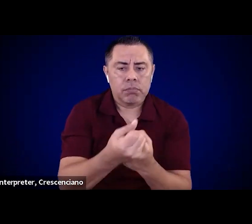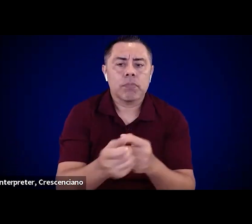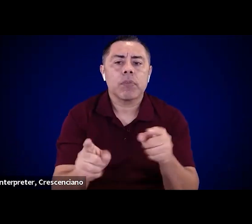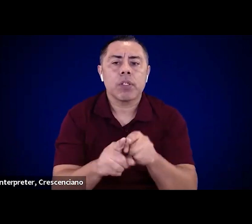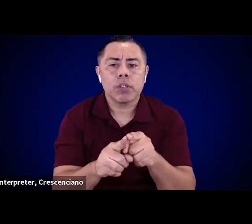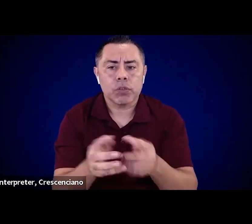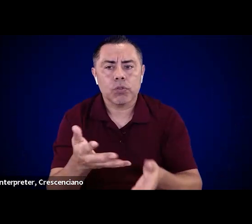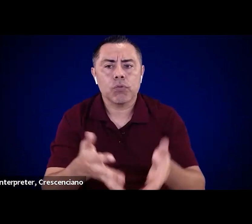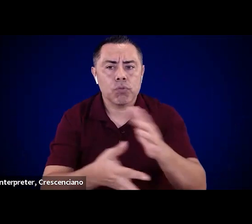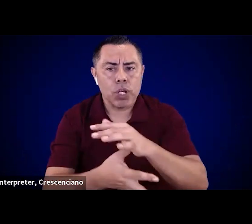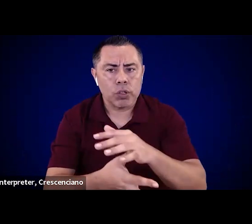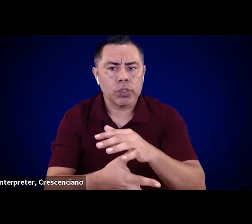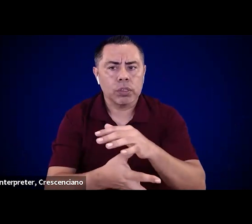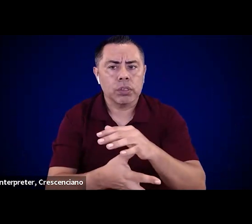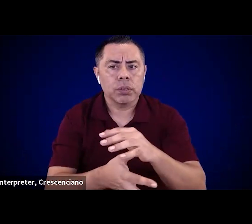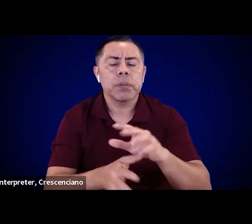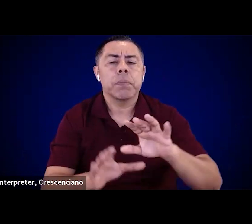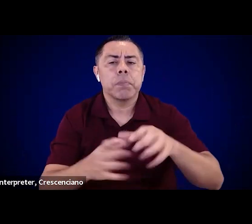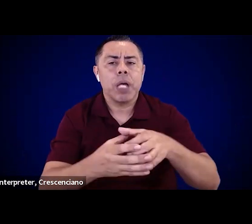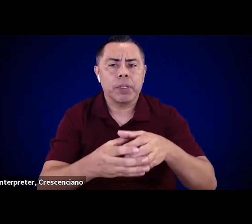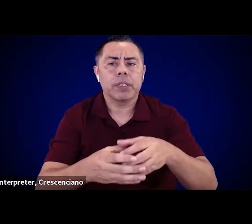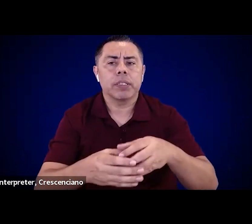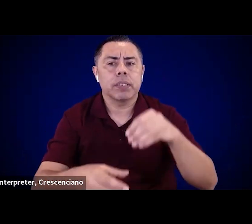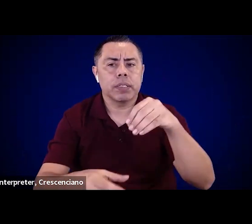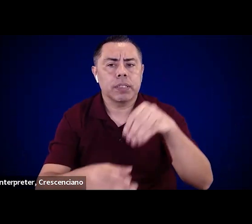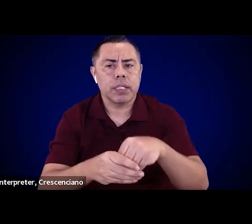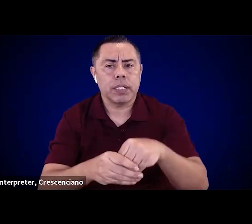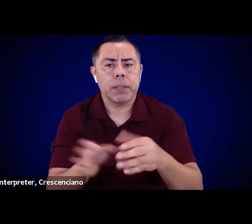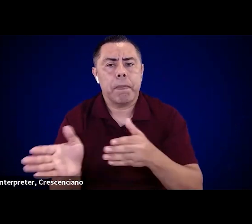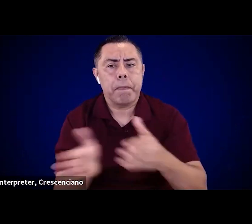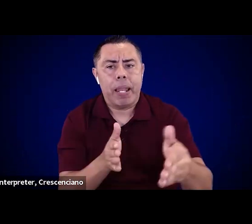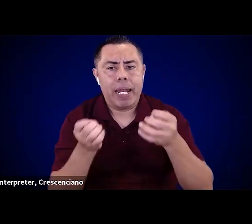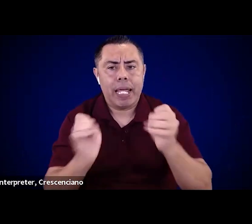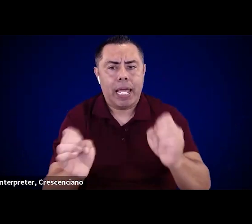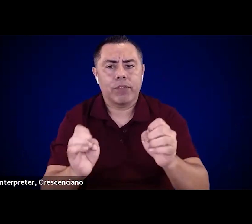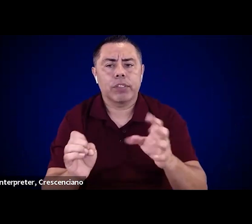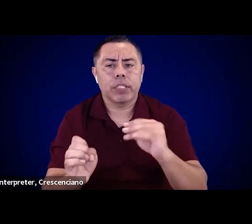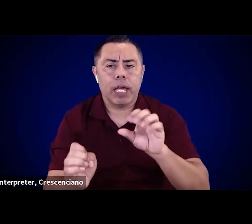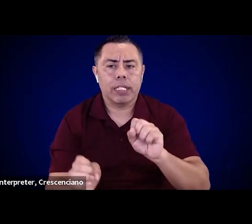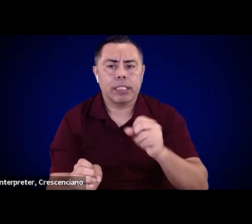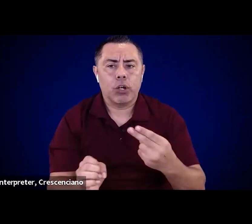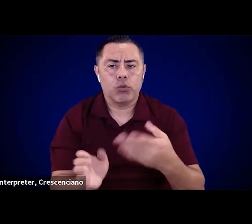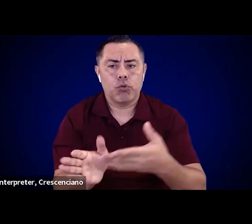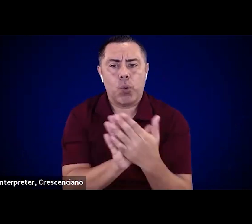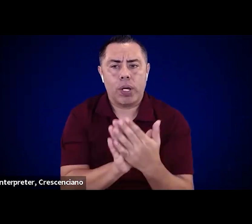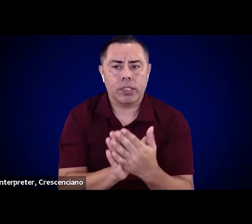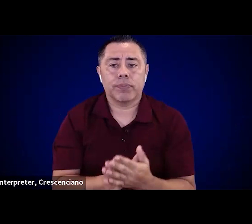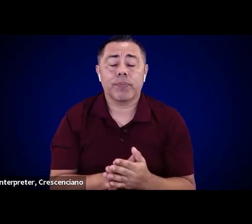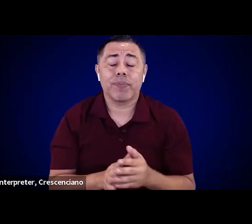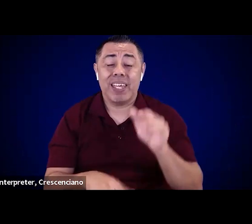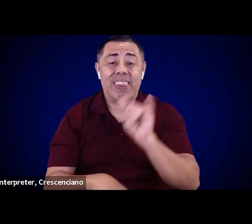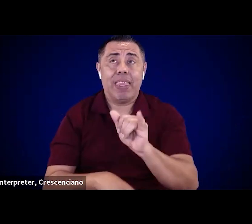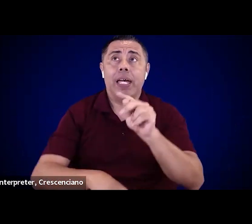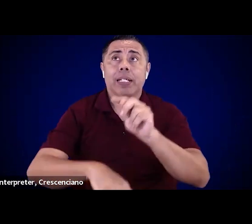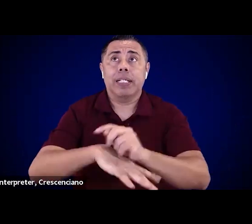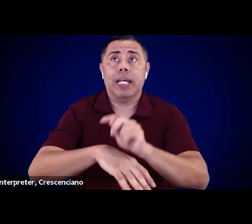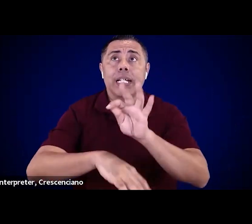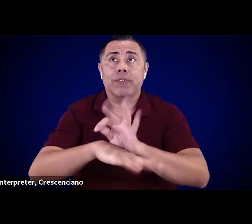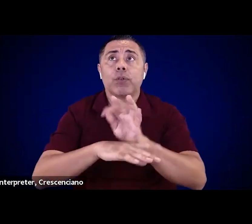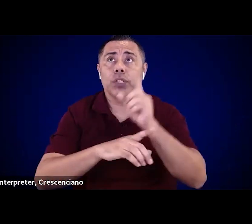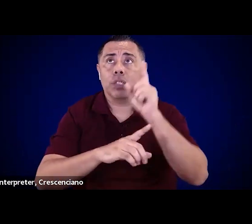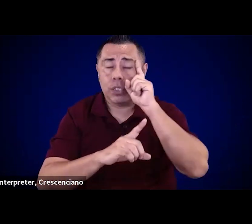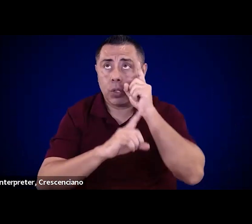efforts, and coordinating stakeholder requests. The goal of the task force is to ensure that